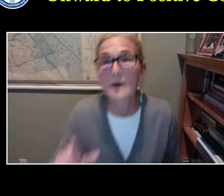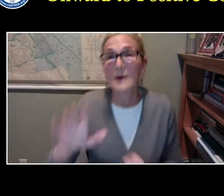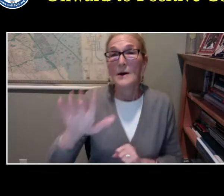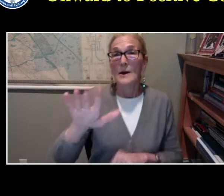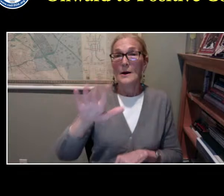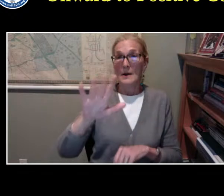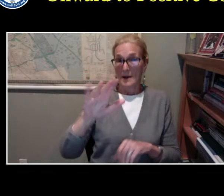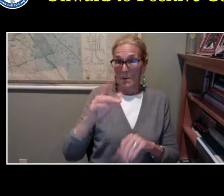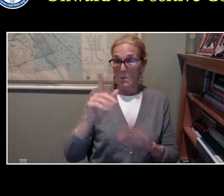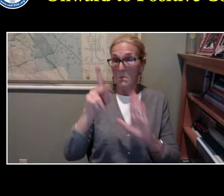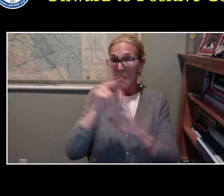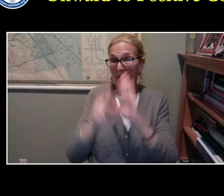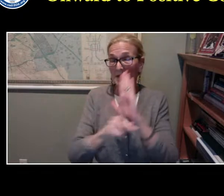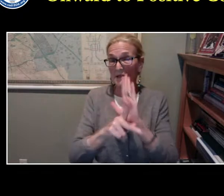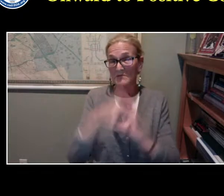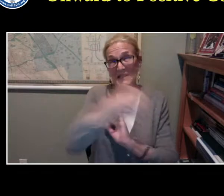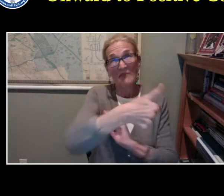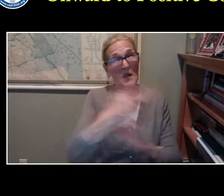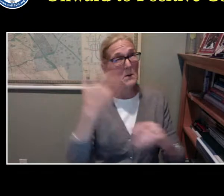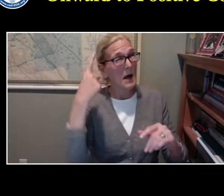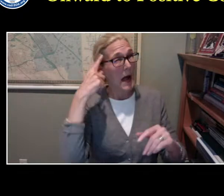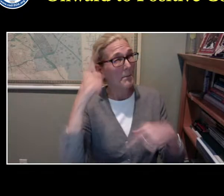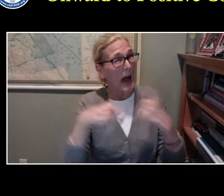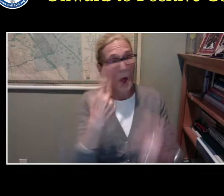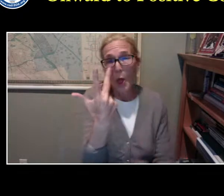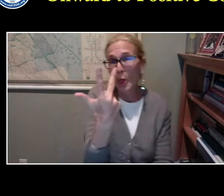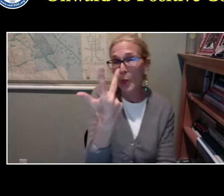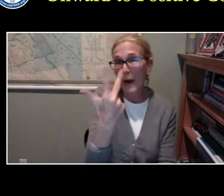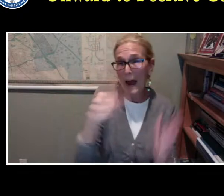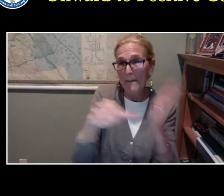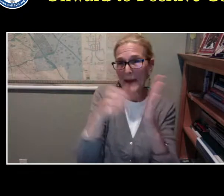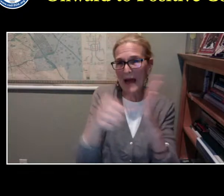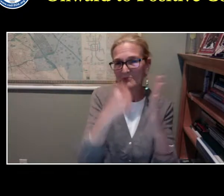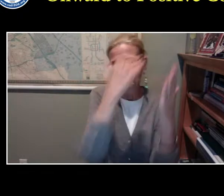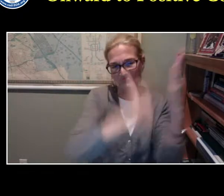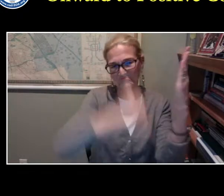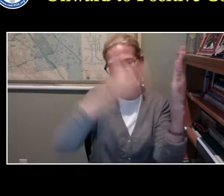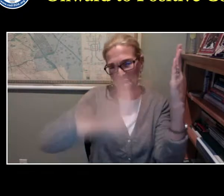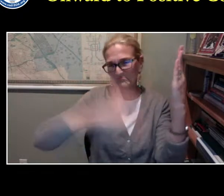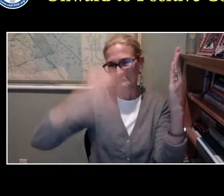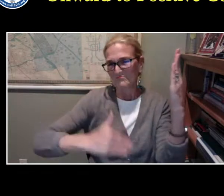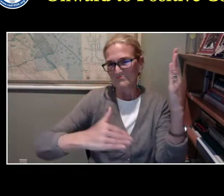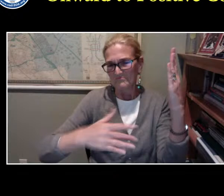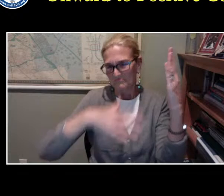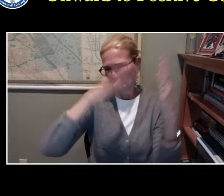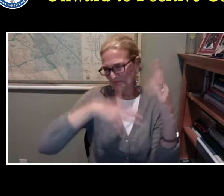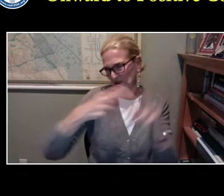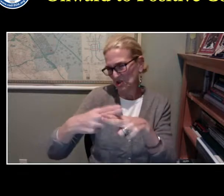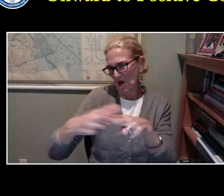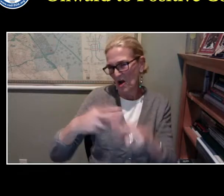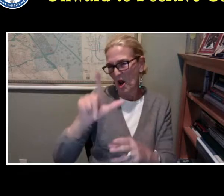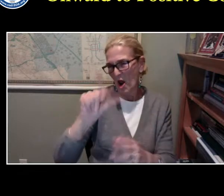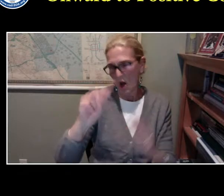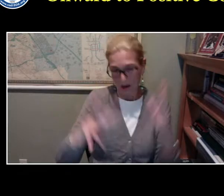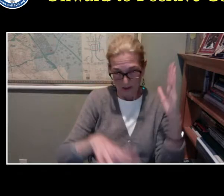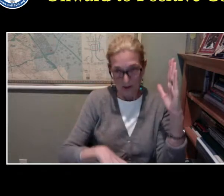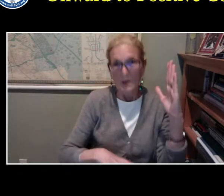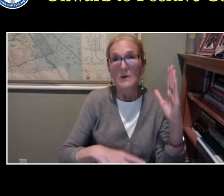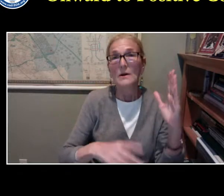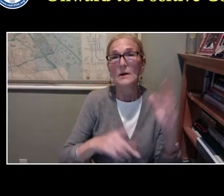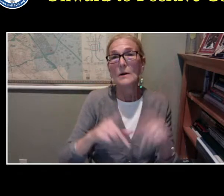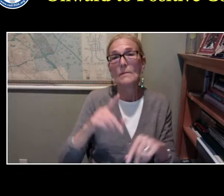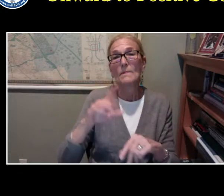I see again, oh man, it's a little small. Darn it. But the policy, again, I think it's 3 pages in length.